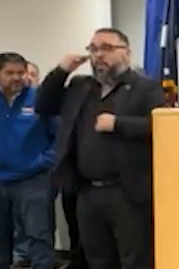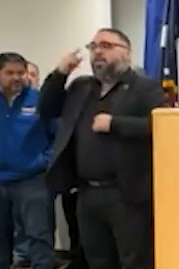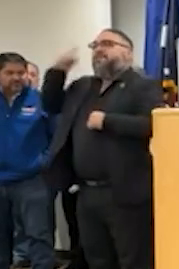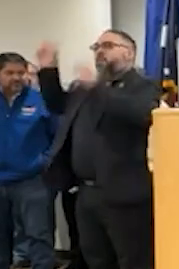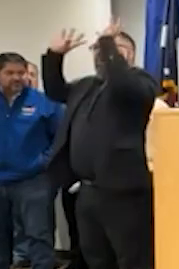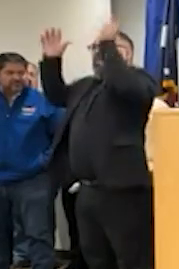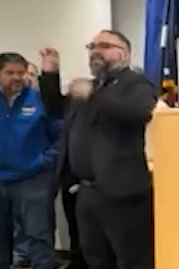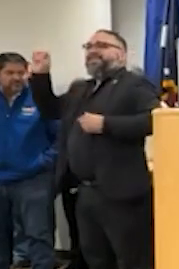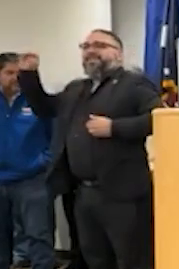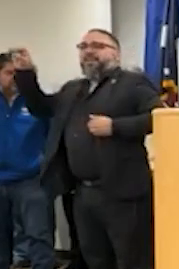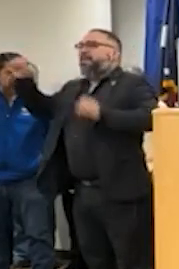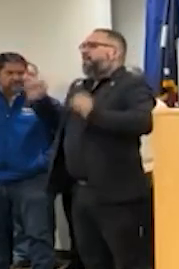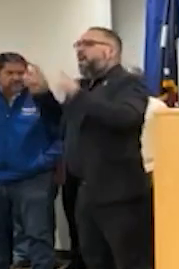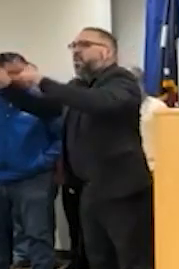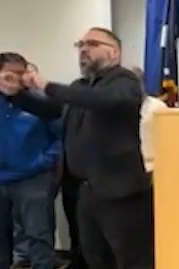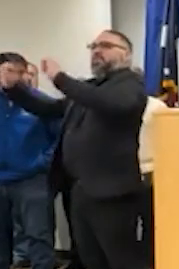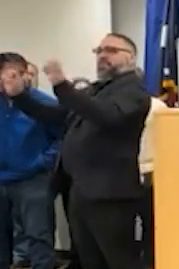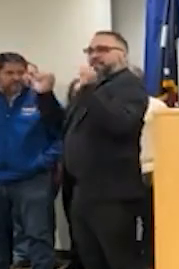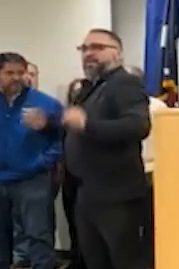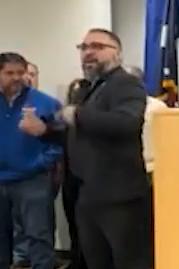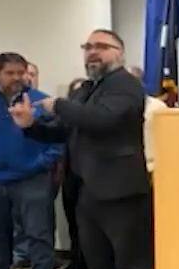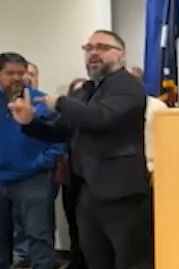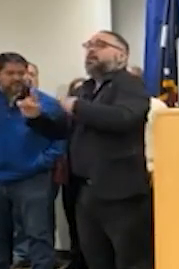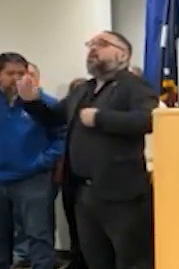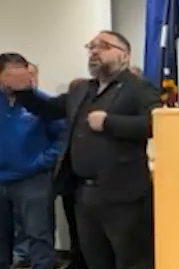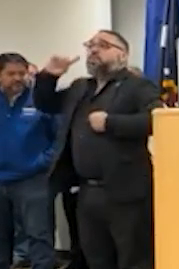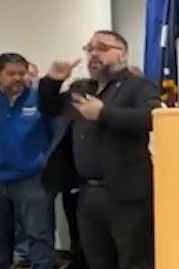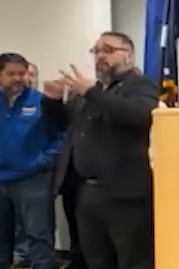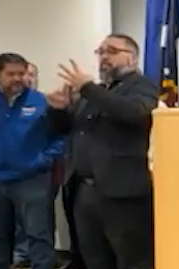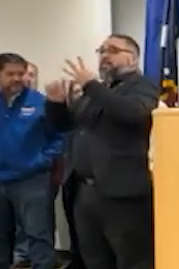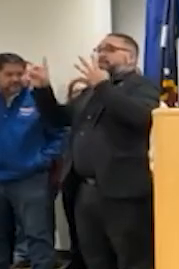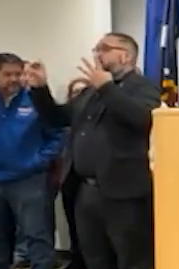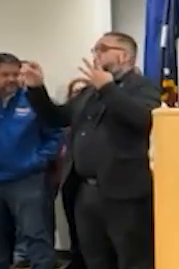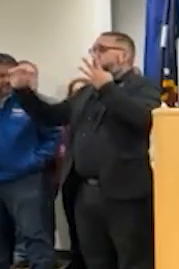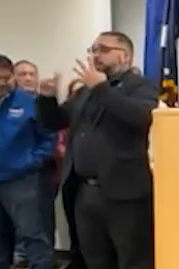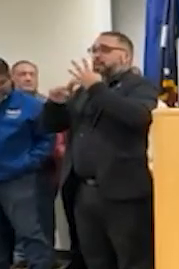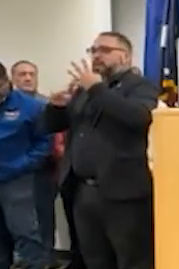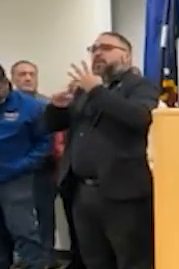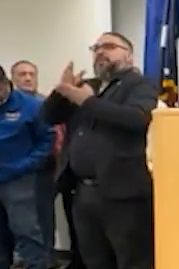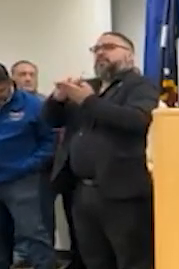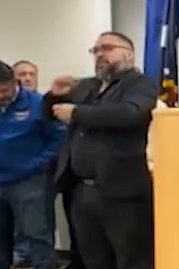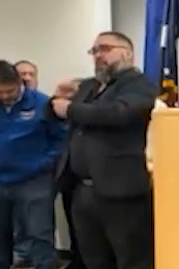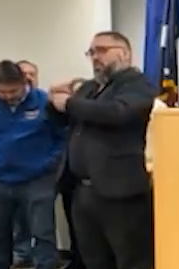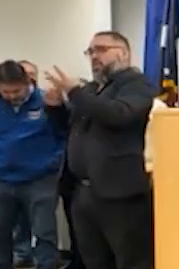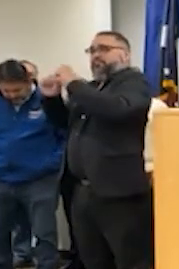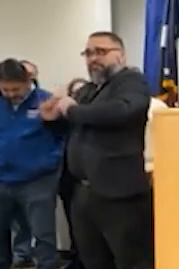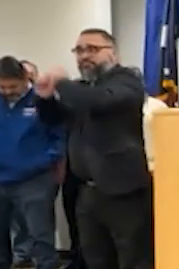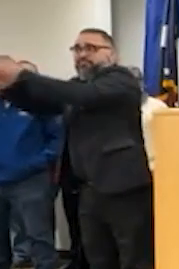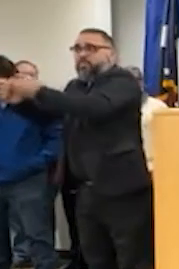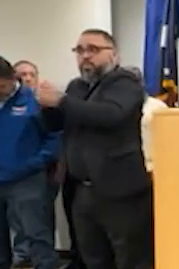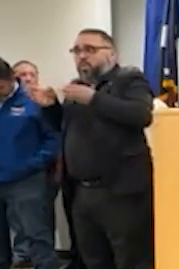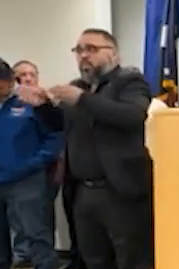to issues in the community, but as you'll hear in particular from TxDOT, there's going to be work that is ongoing as they treat these roads,